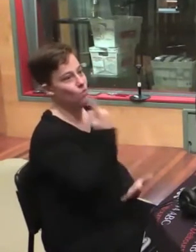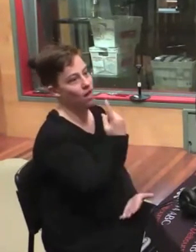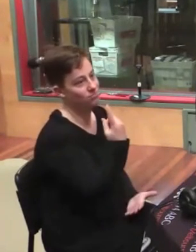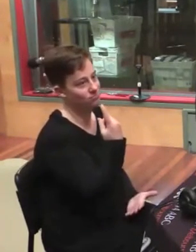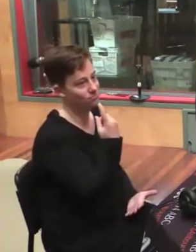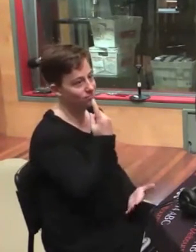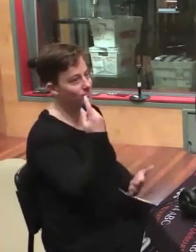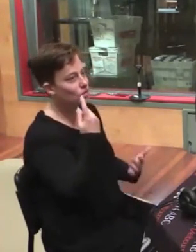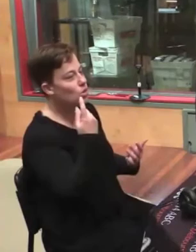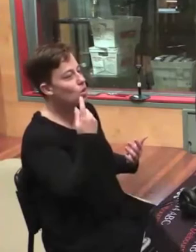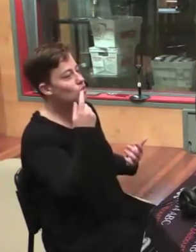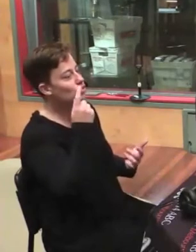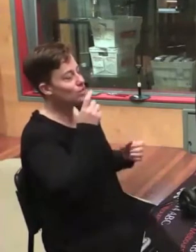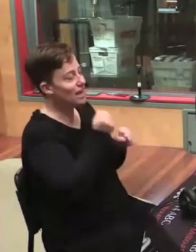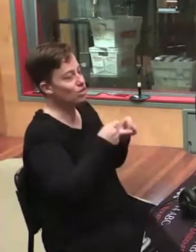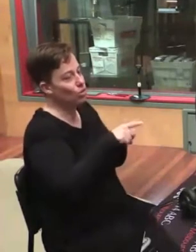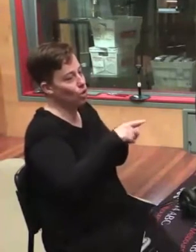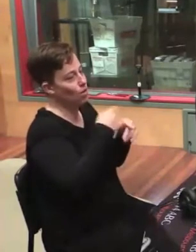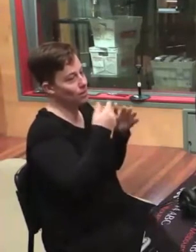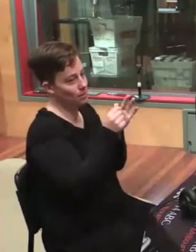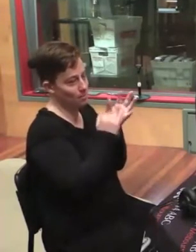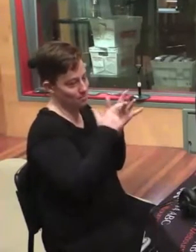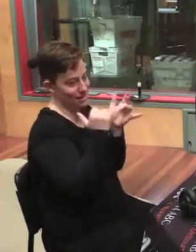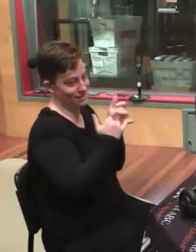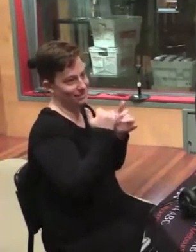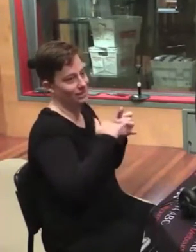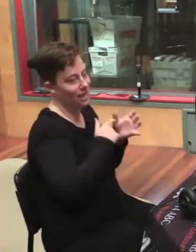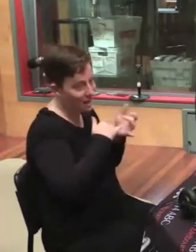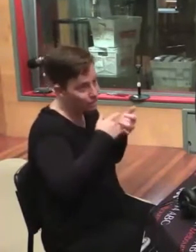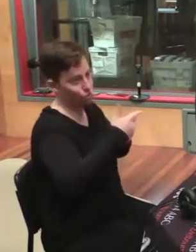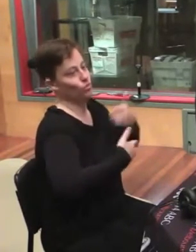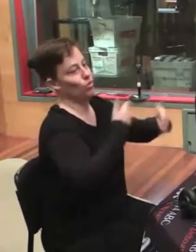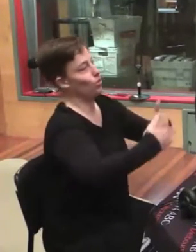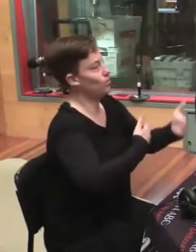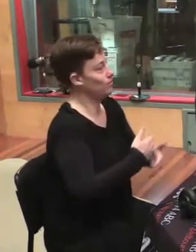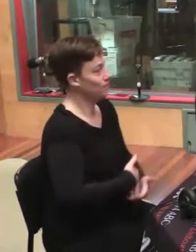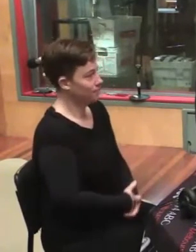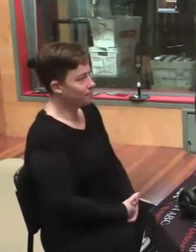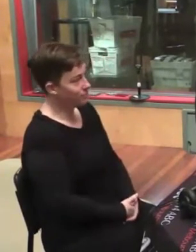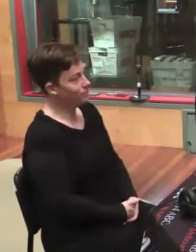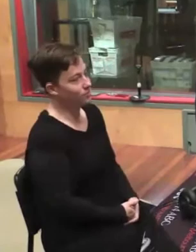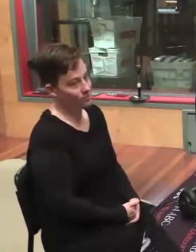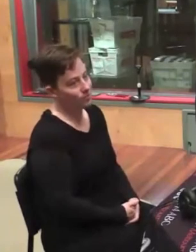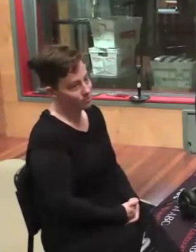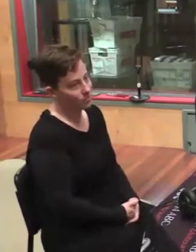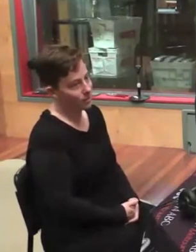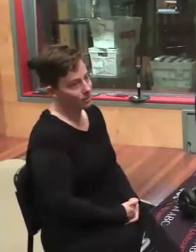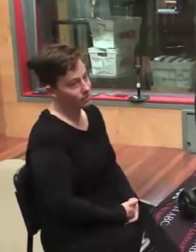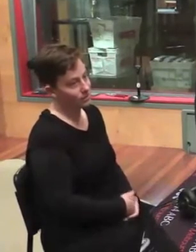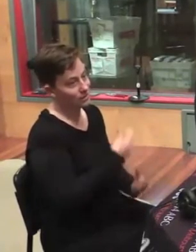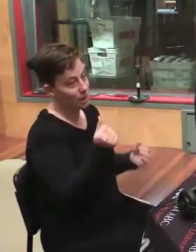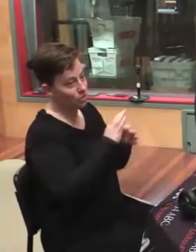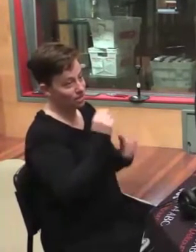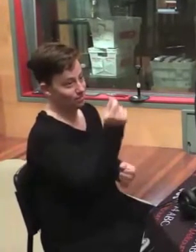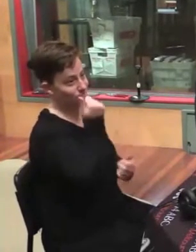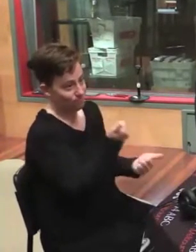lifelong experience of working with interpreters from day one. And I think you learn the basics as you go along and you go from